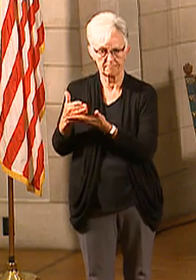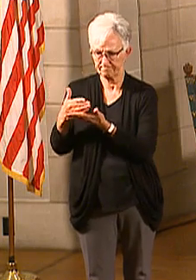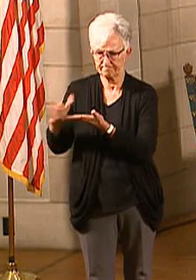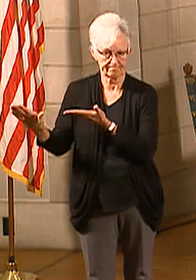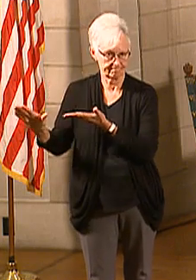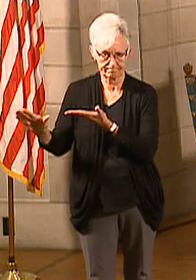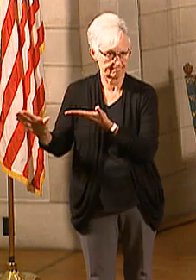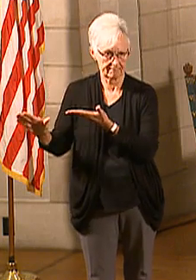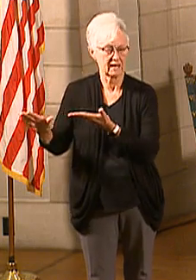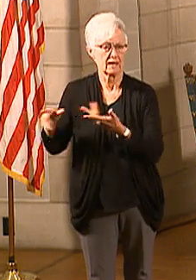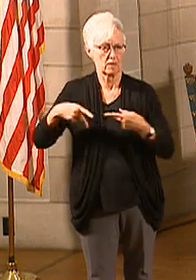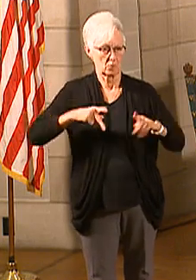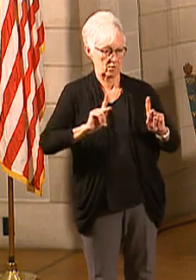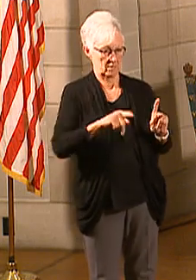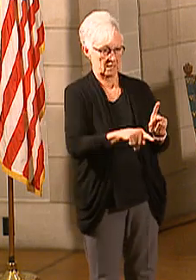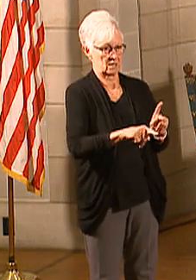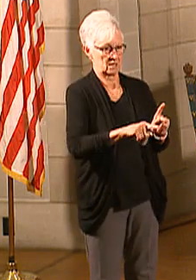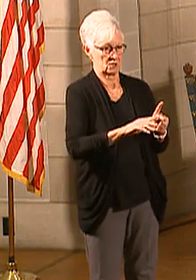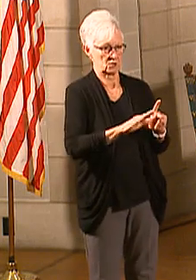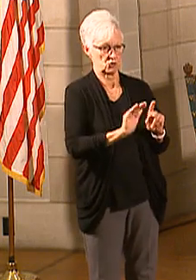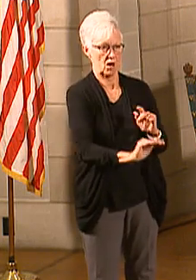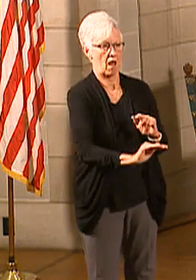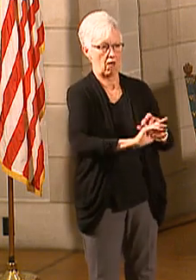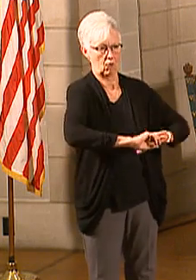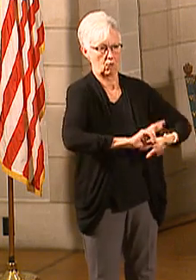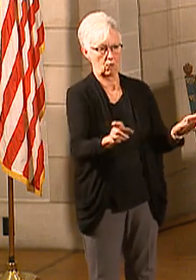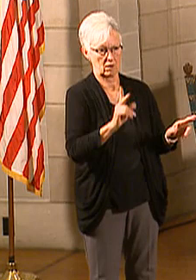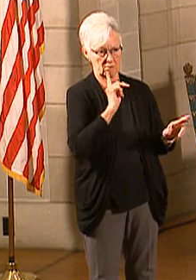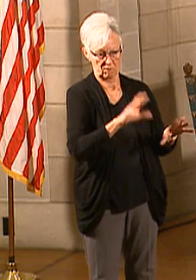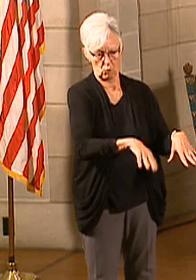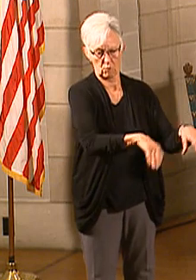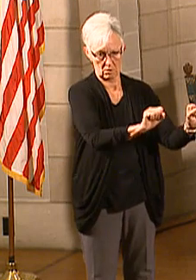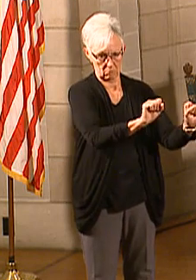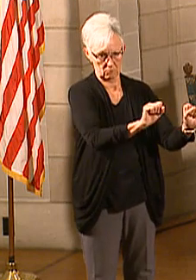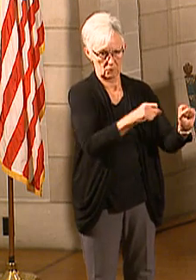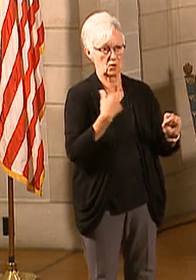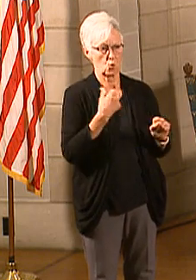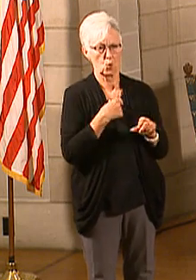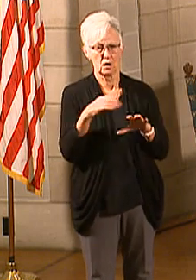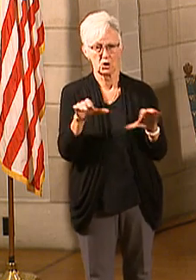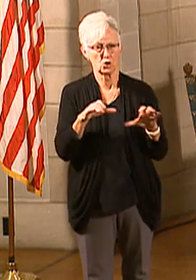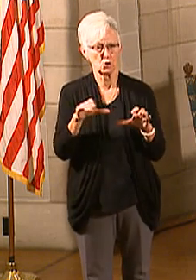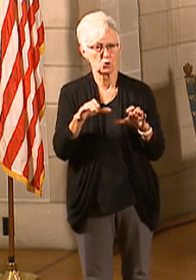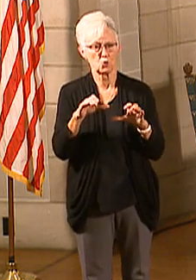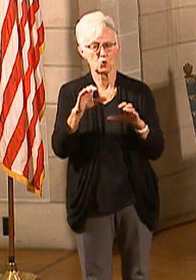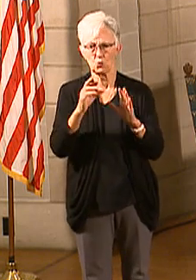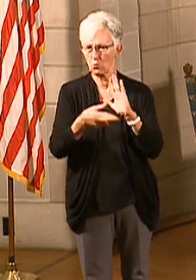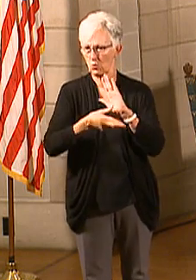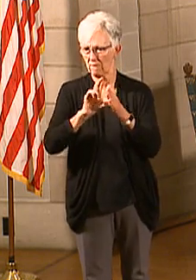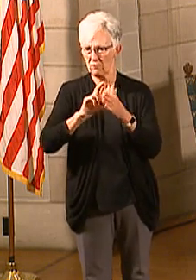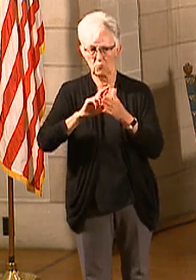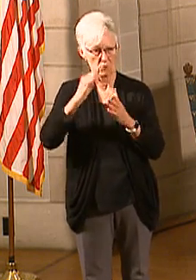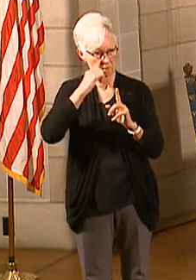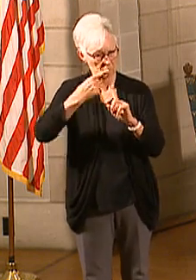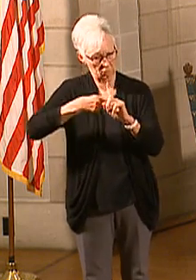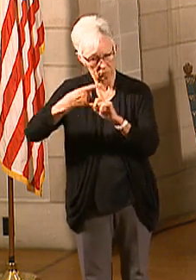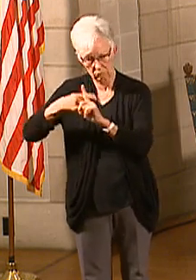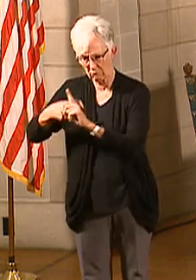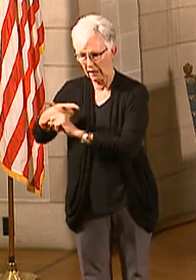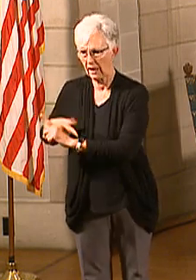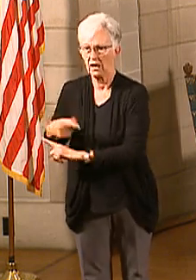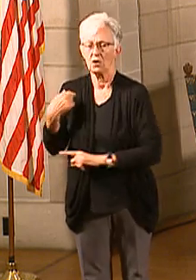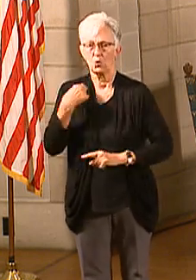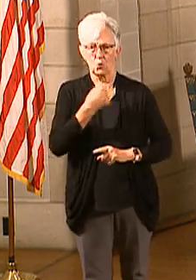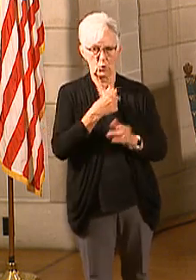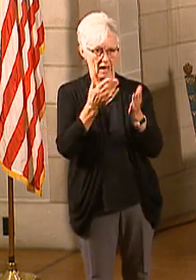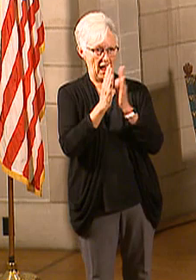adoption. And so each of our local areas across the state, we do permanency reviews. We've actually, because of our work, we've been asked by